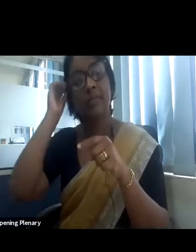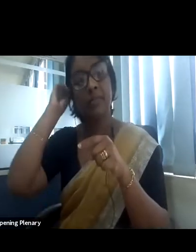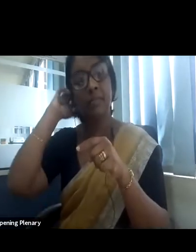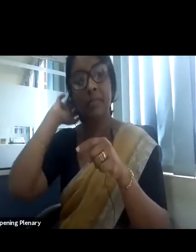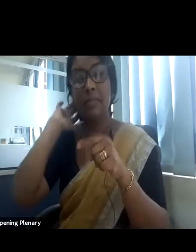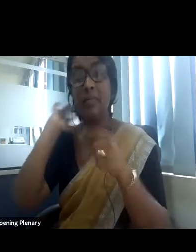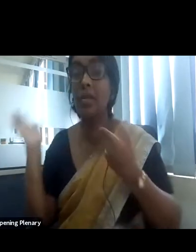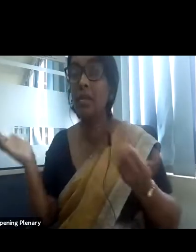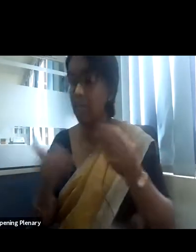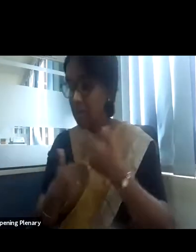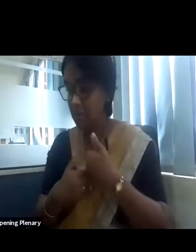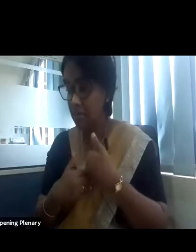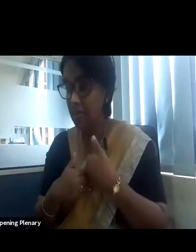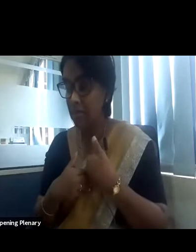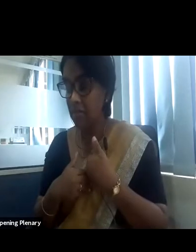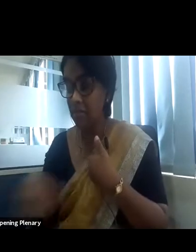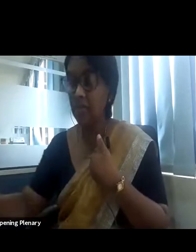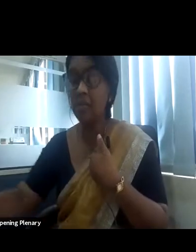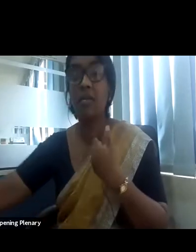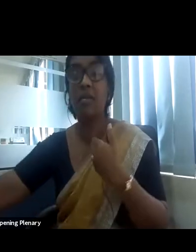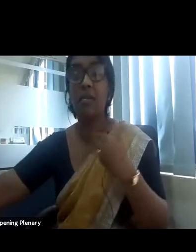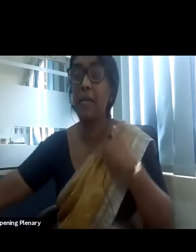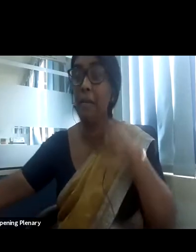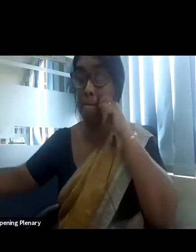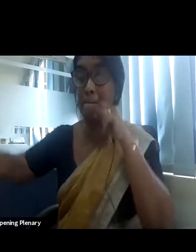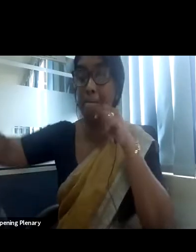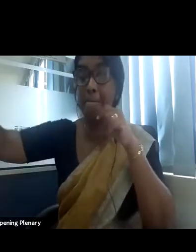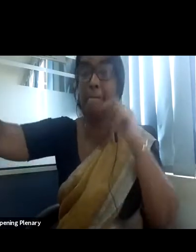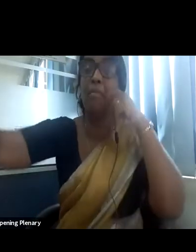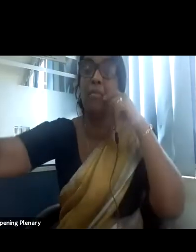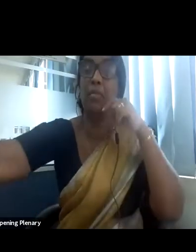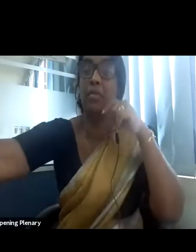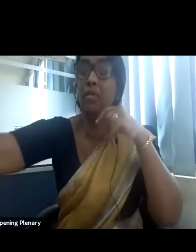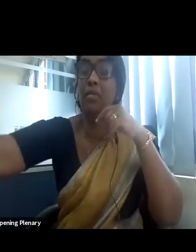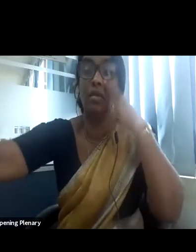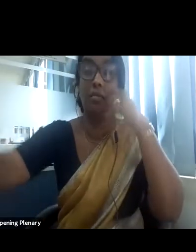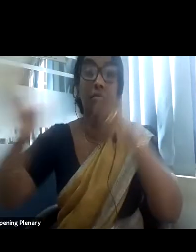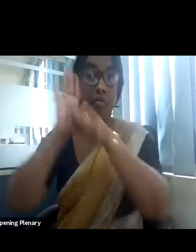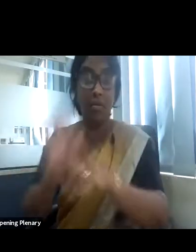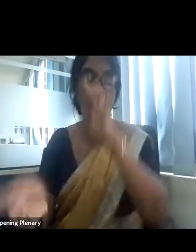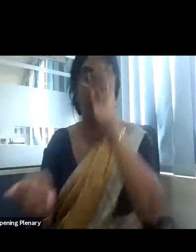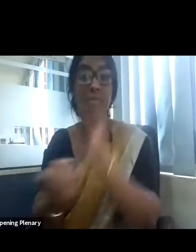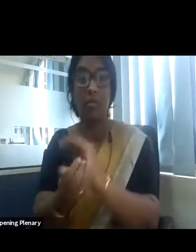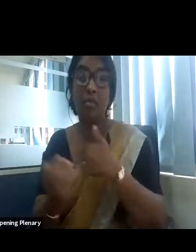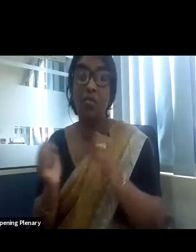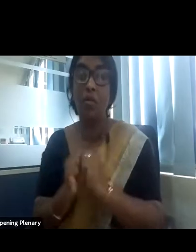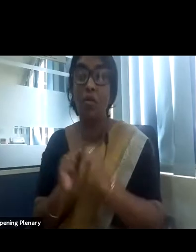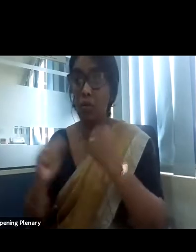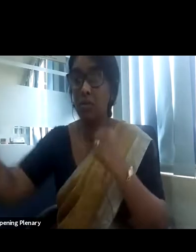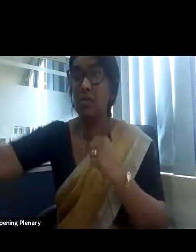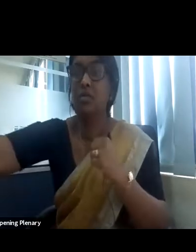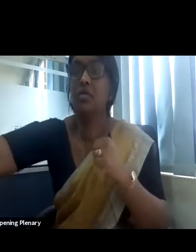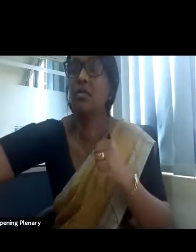poverty or injustice, or whether the planet that we are seeking to protect and nurture, it is about building for the